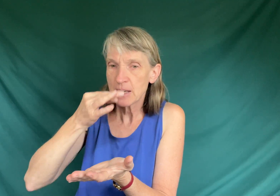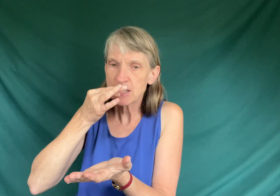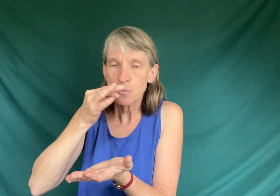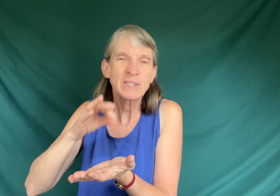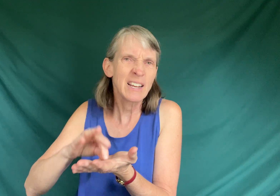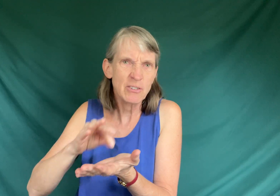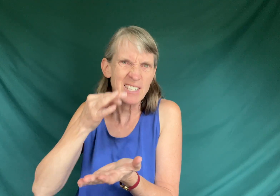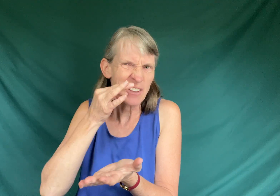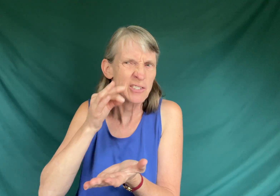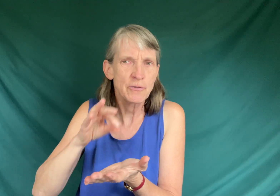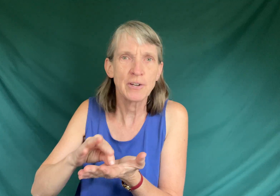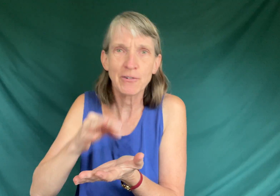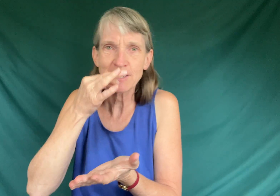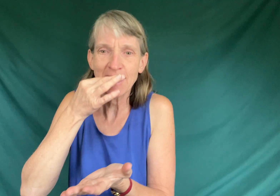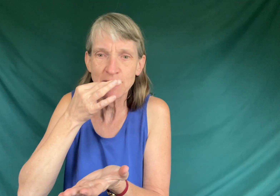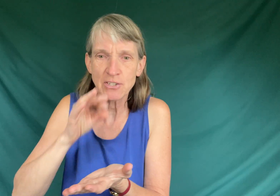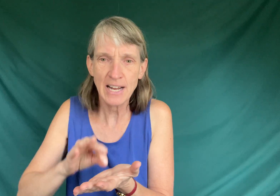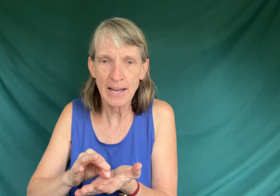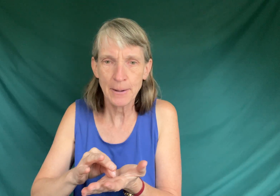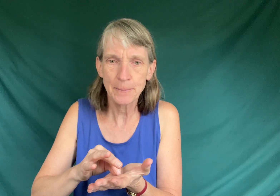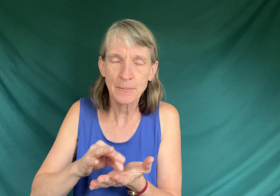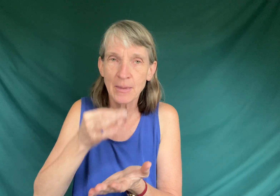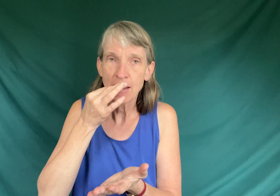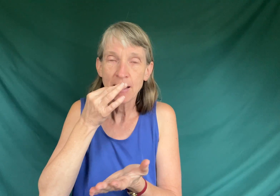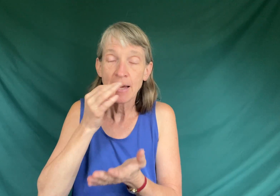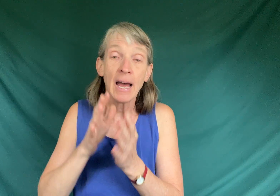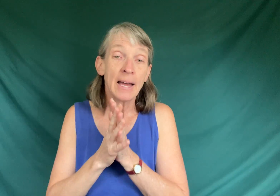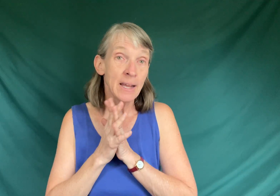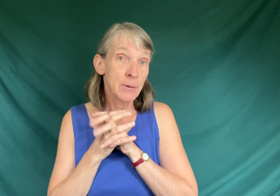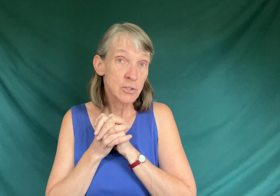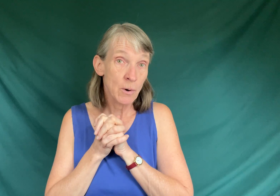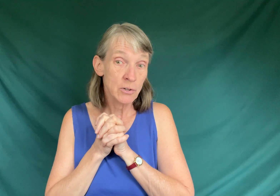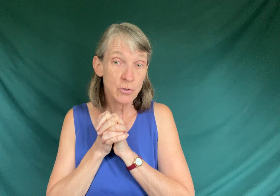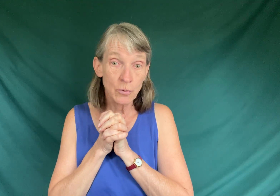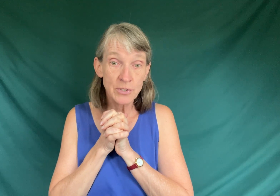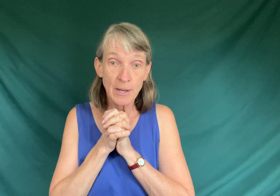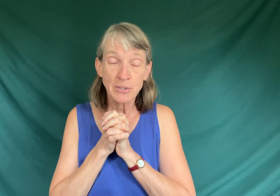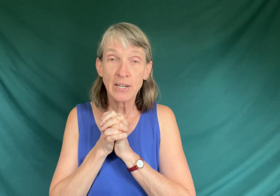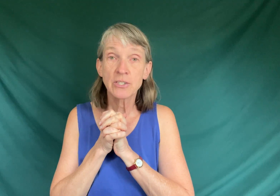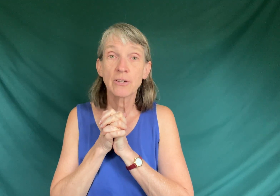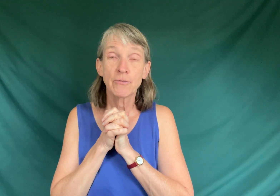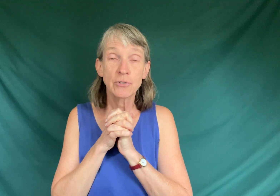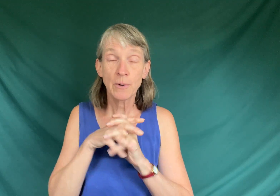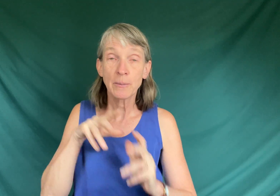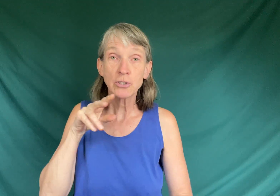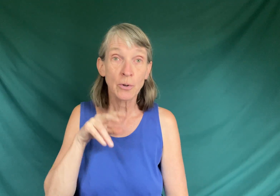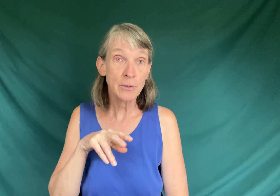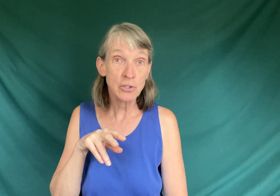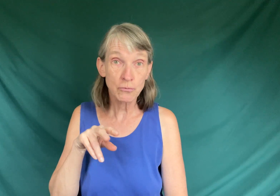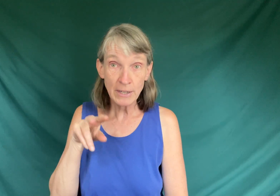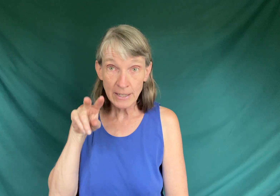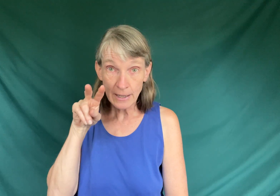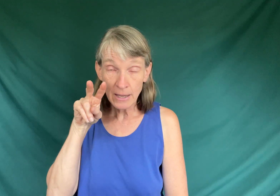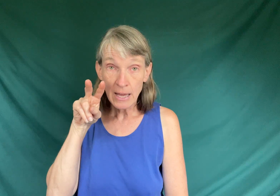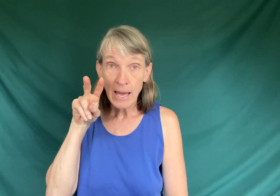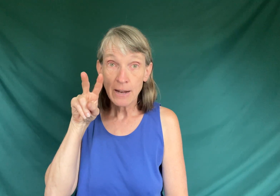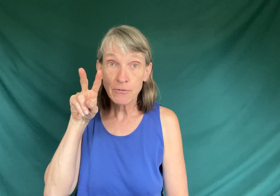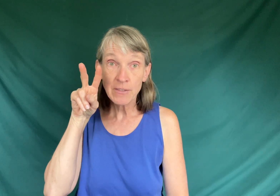Is one sign for snack. There's a few different signs for snack. Now we get to our school subjects. The first one I'm going to show you is reading. And for